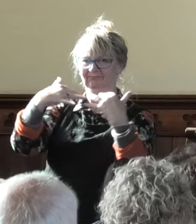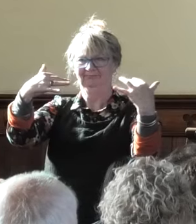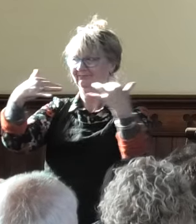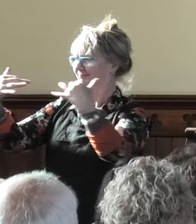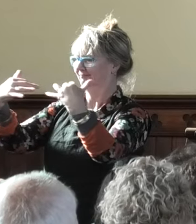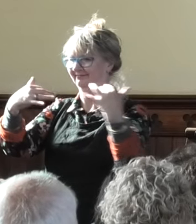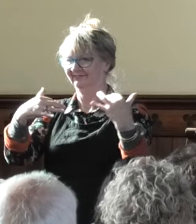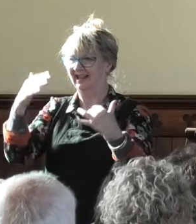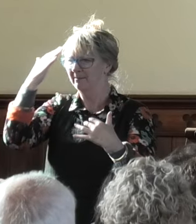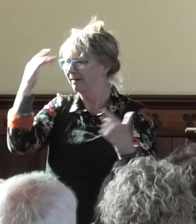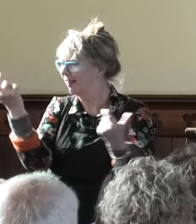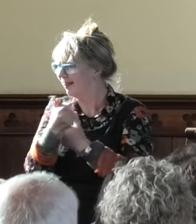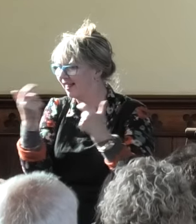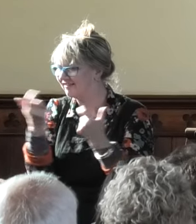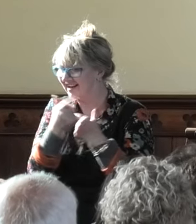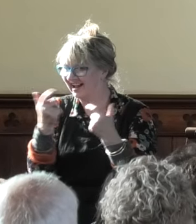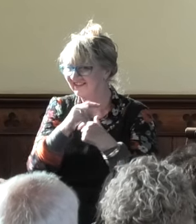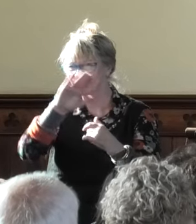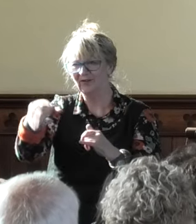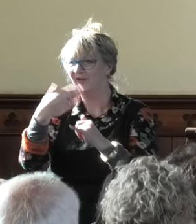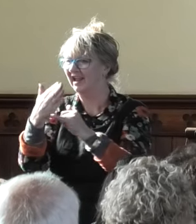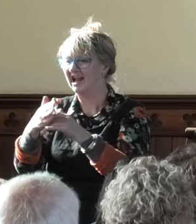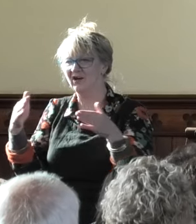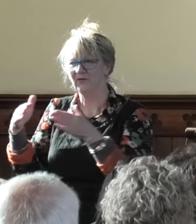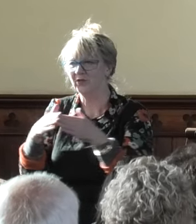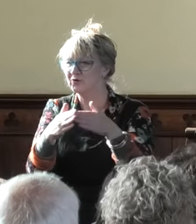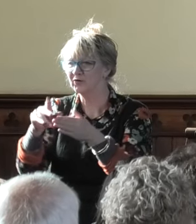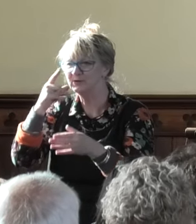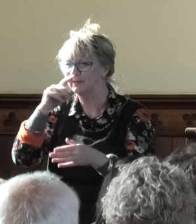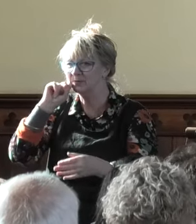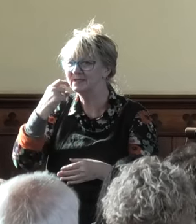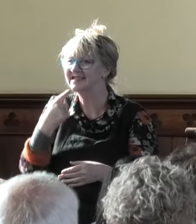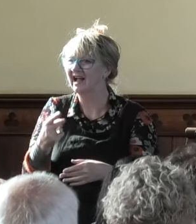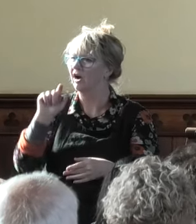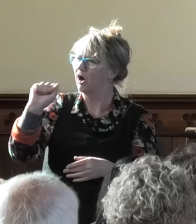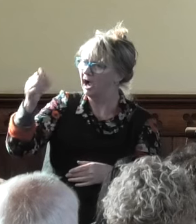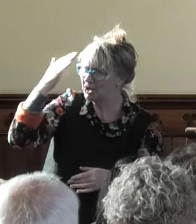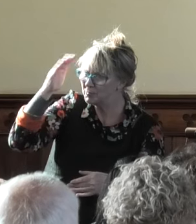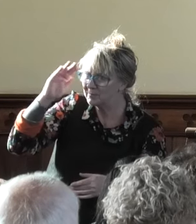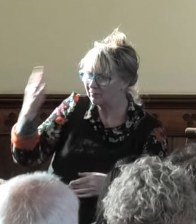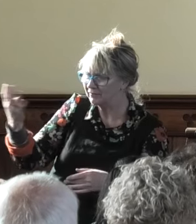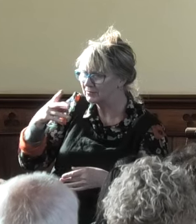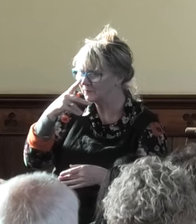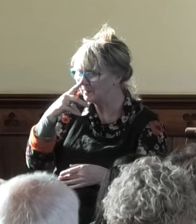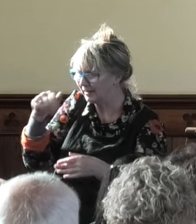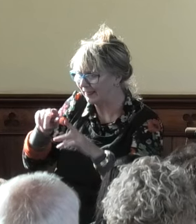sitting on the edge of the pool laughing, and for the rest of the cruise, people would come up to her and ask if she was the mother of those four in the